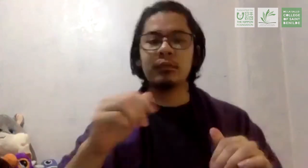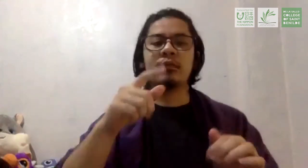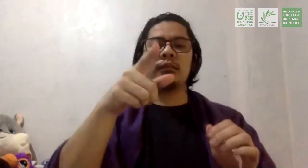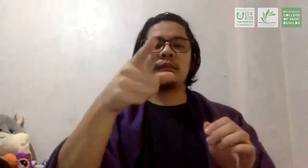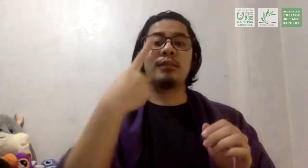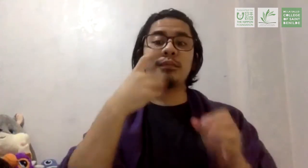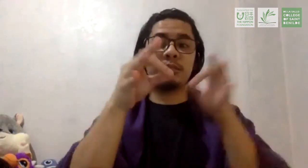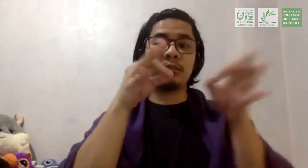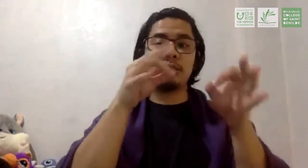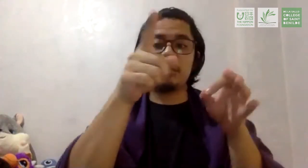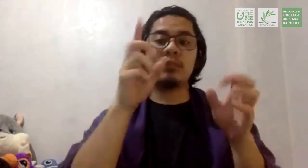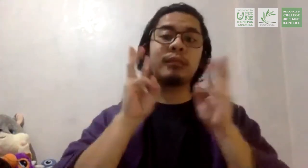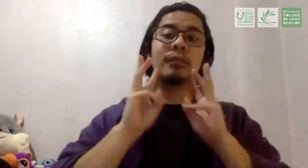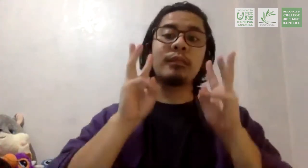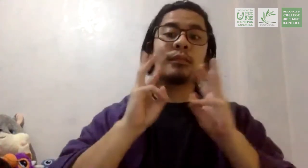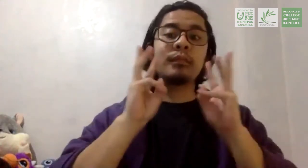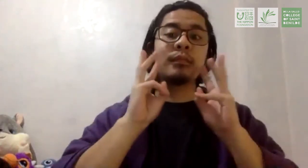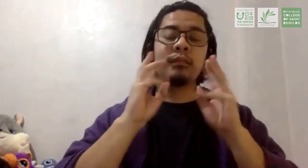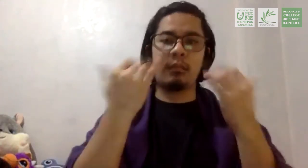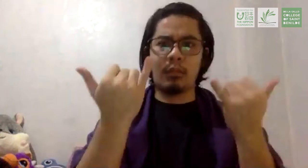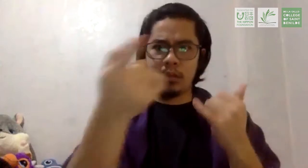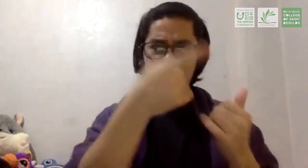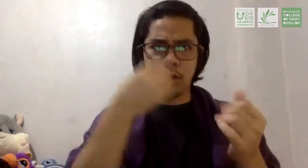Shaq is saying, okay.